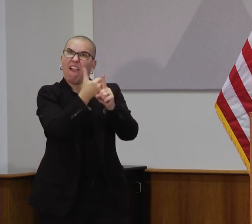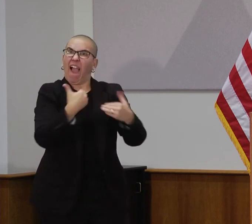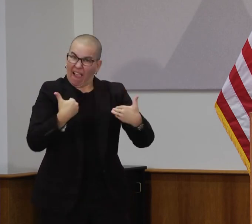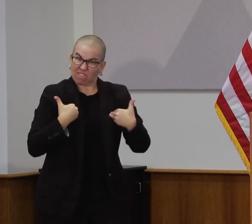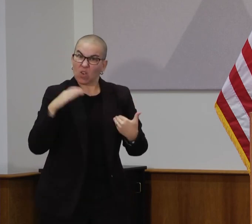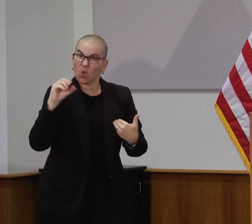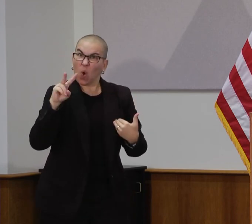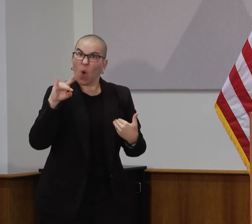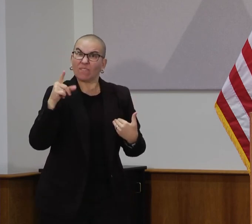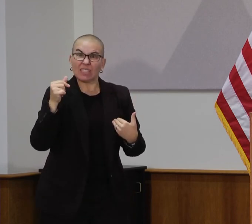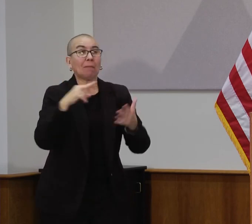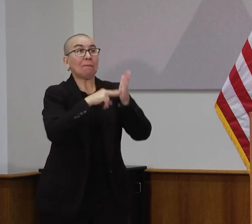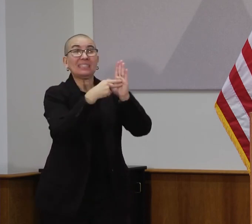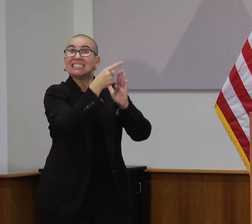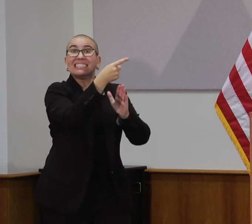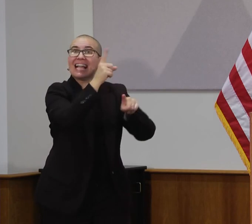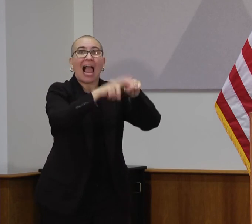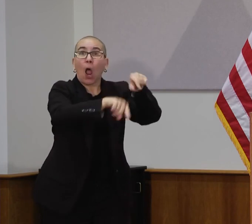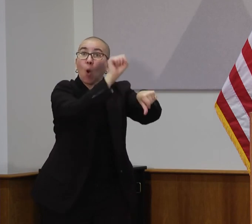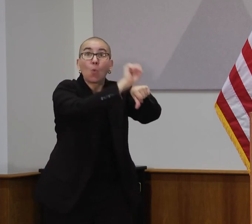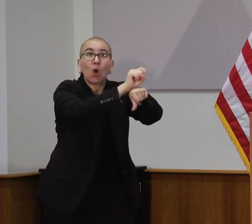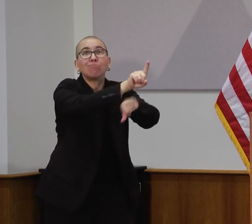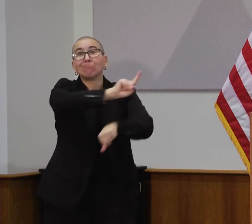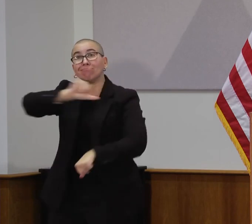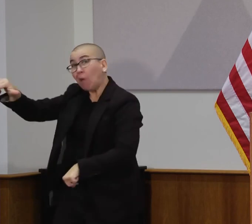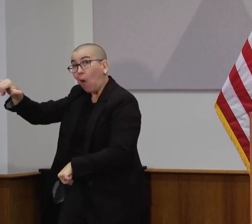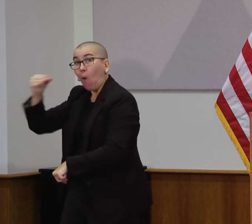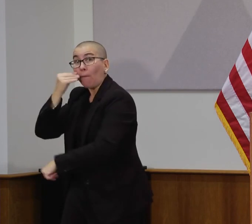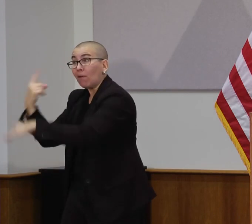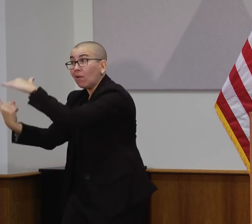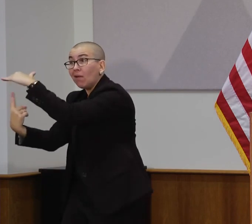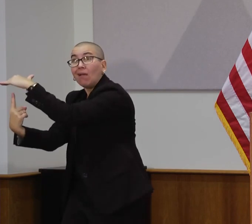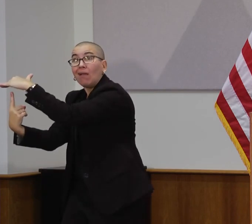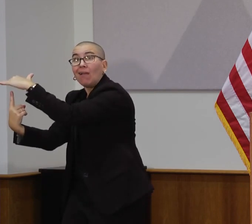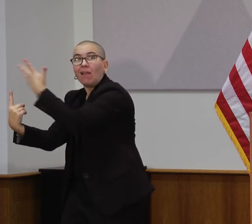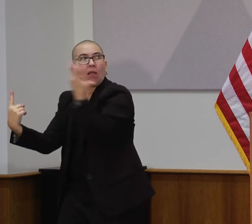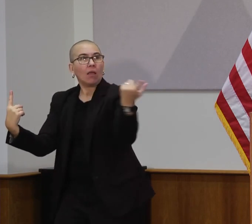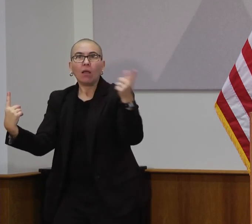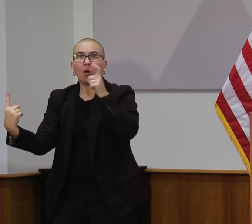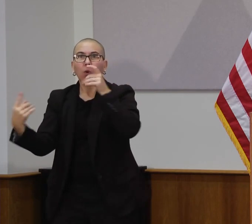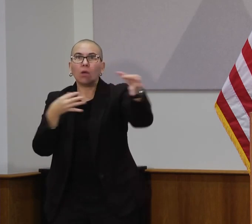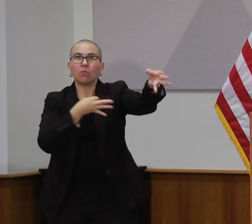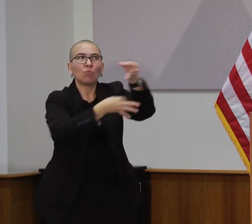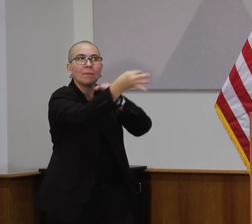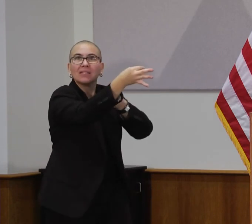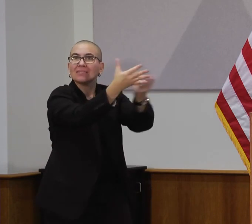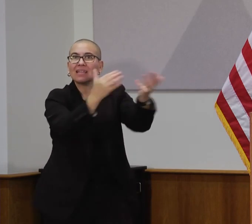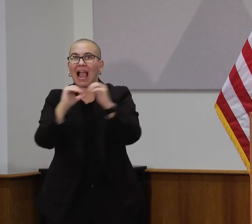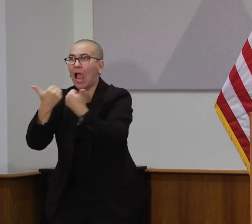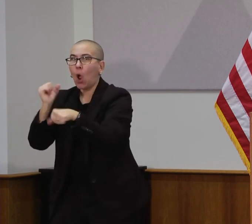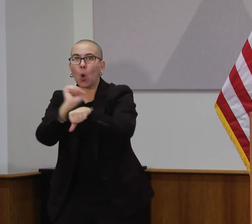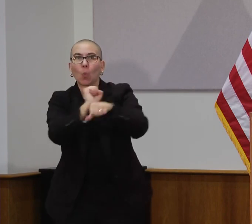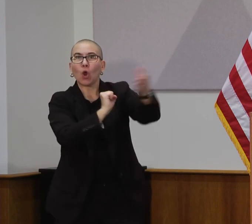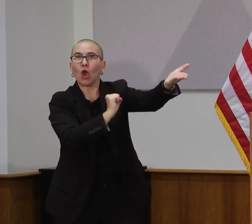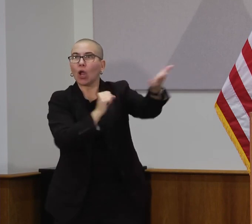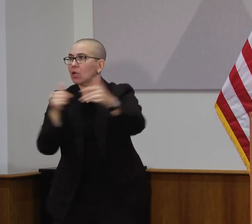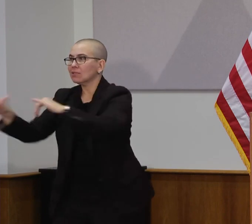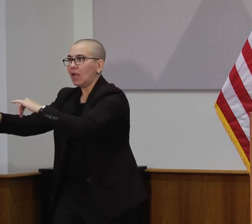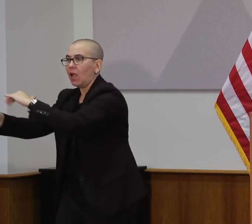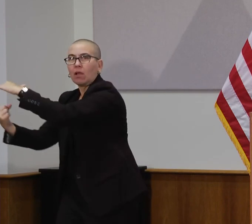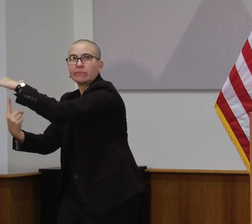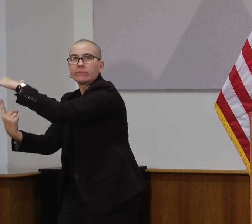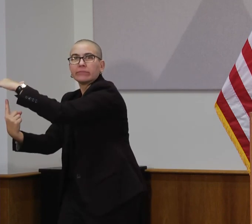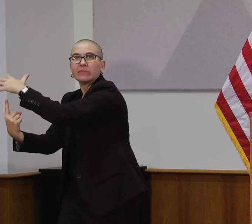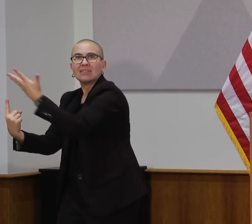because of exposure to COVID cases, by and large in the community rather than in the work setting, as well as healthcare workers who are